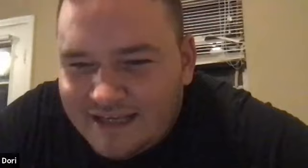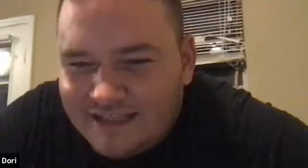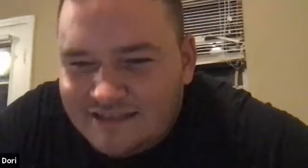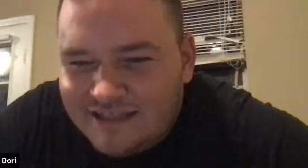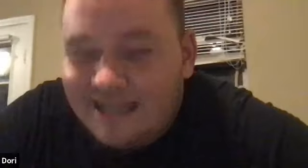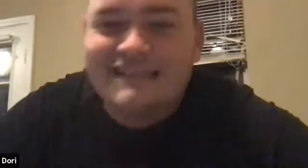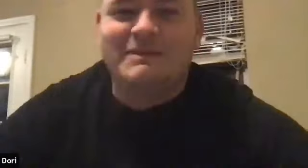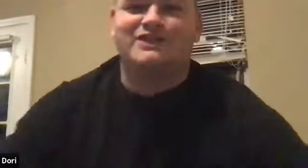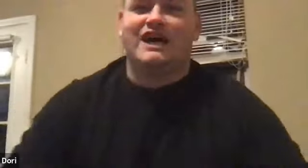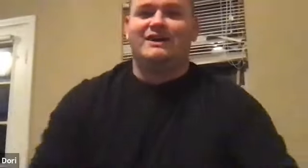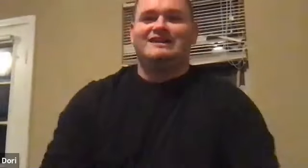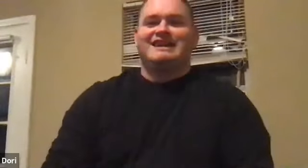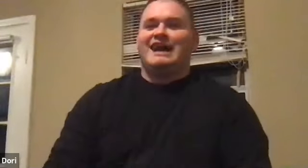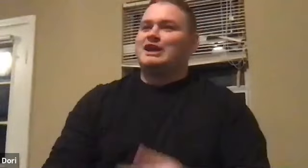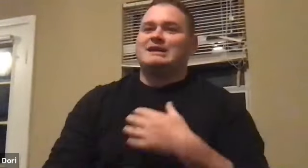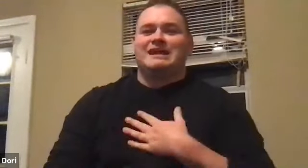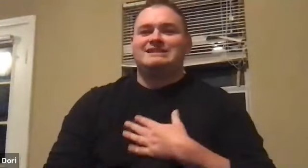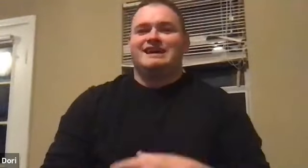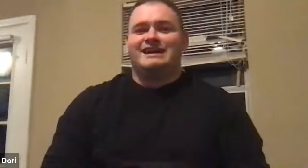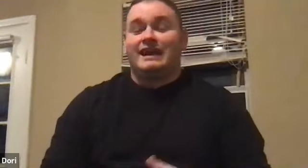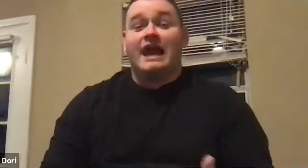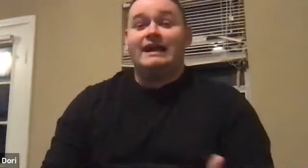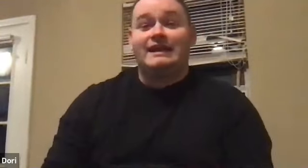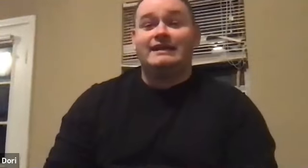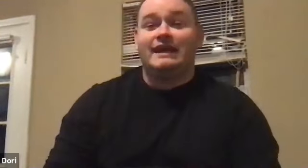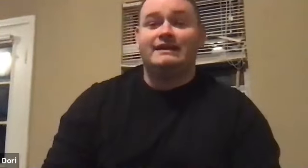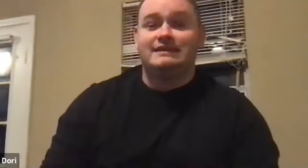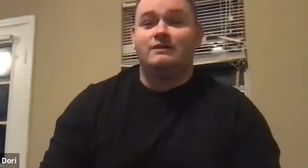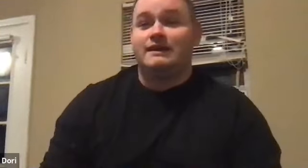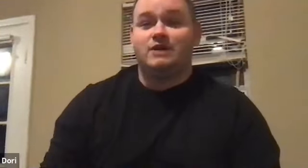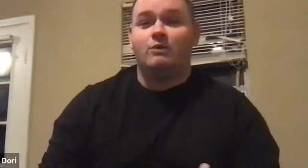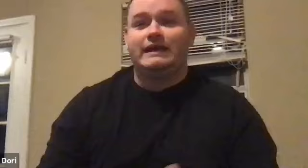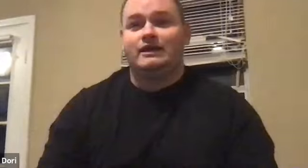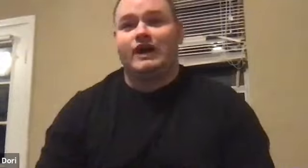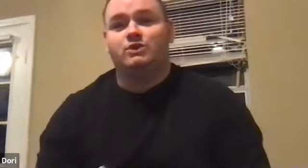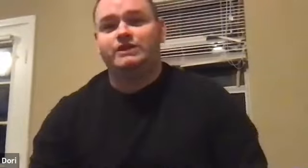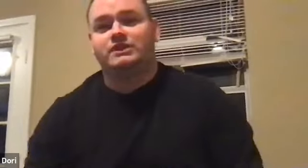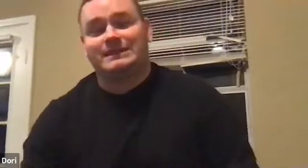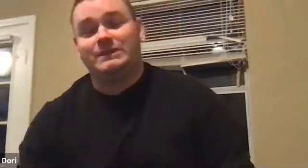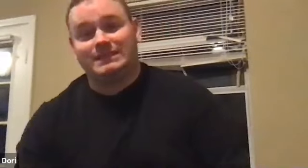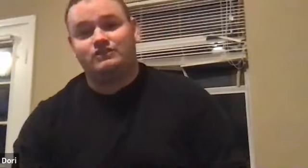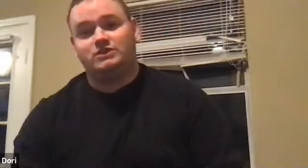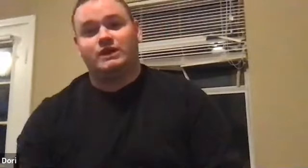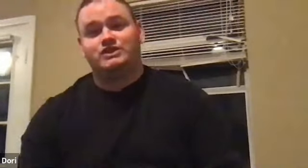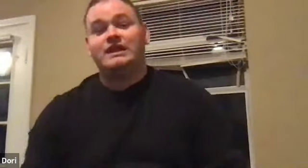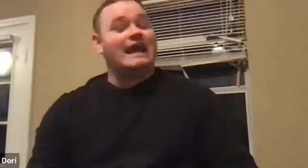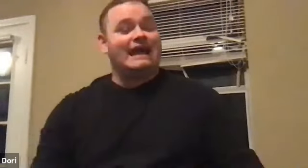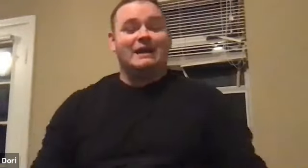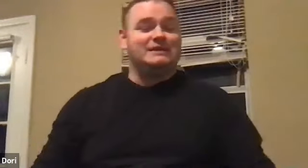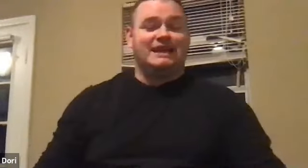He is my child. I look at him like a son. Like he did. He told me at graduation, because I went to his graduation. And let me tell